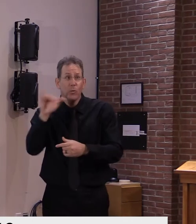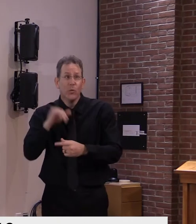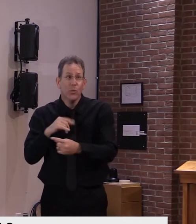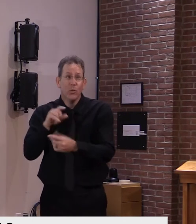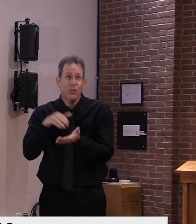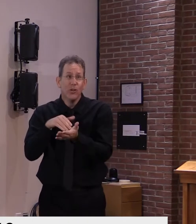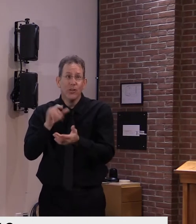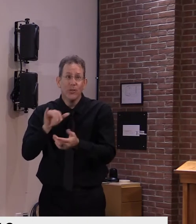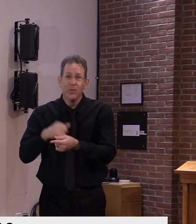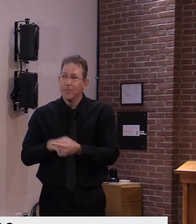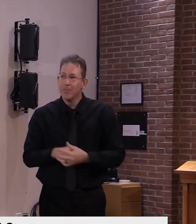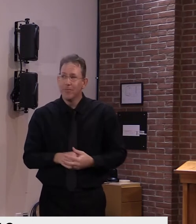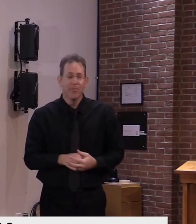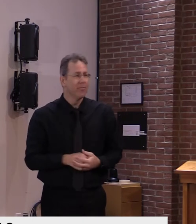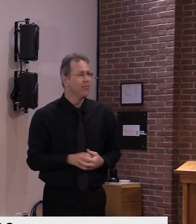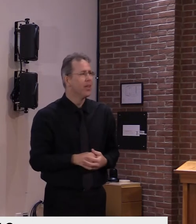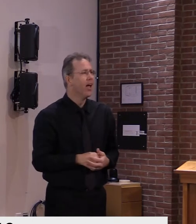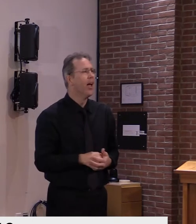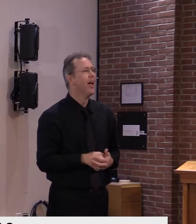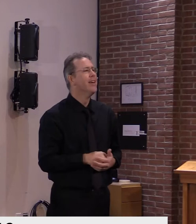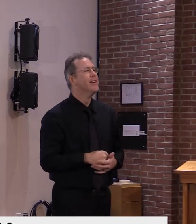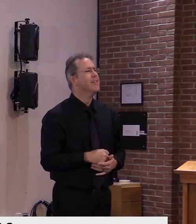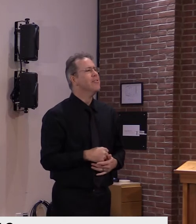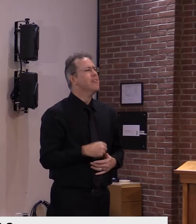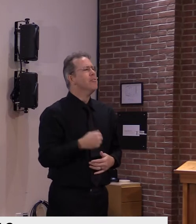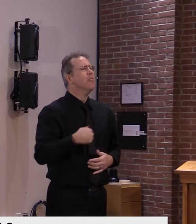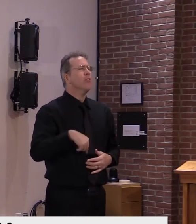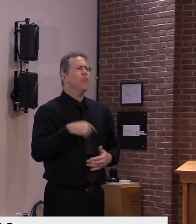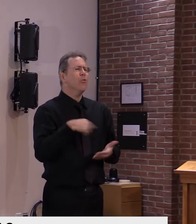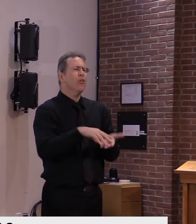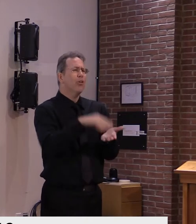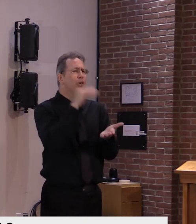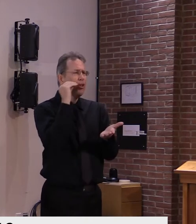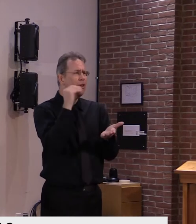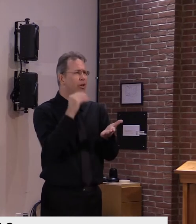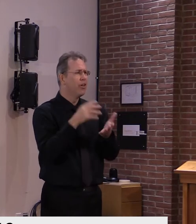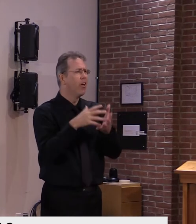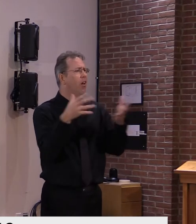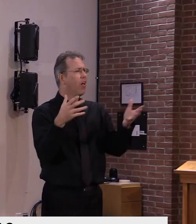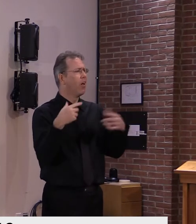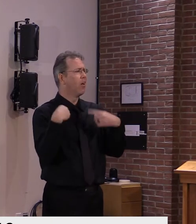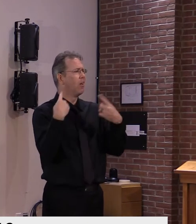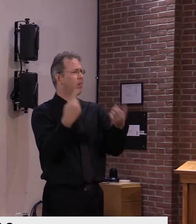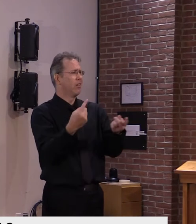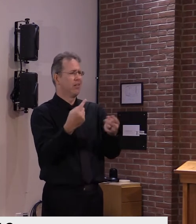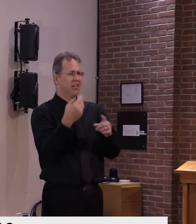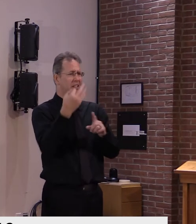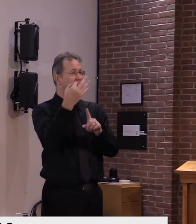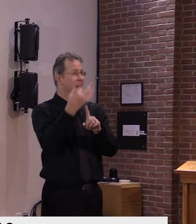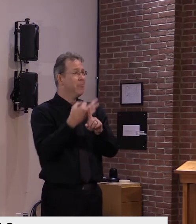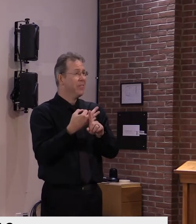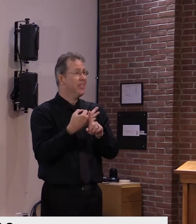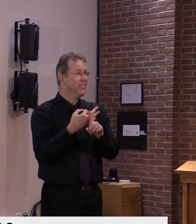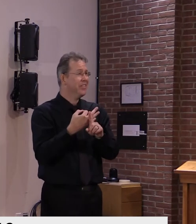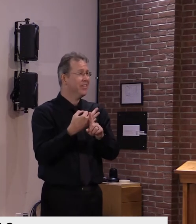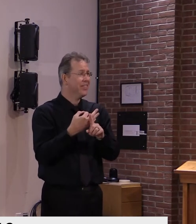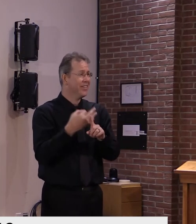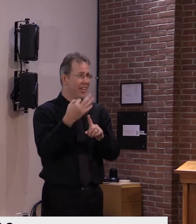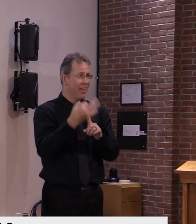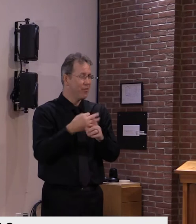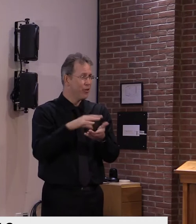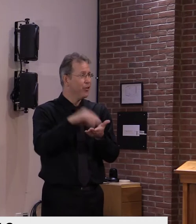Yeah. I think we've learned so much and we've come so far. And as the governor points out, we've really been leaders in the country in